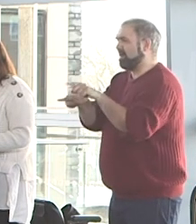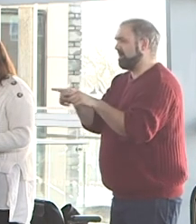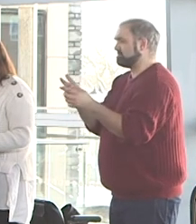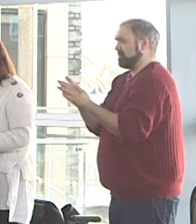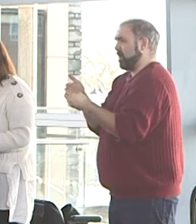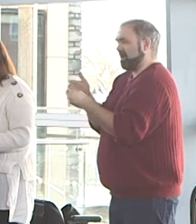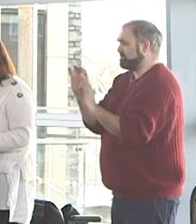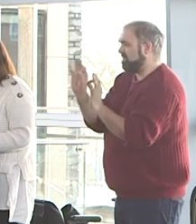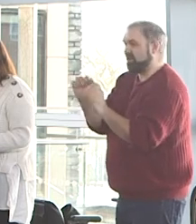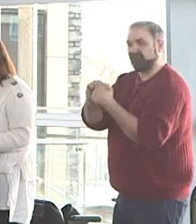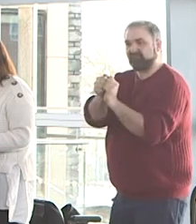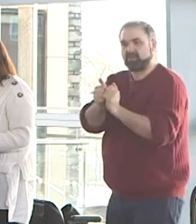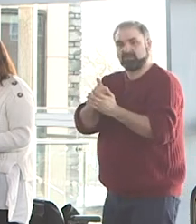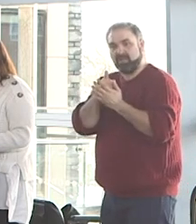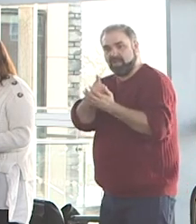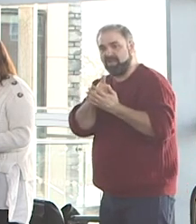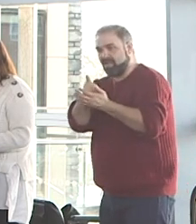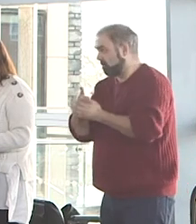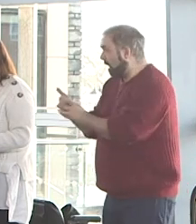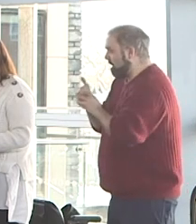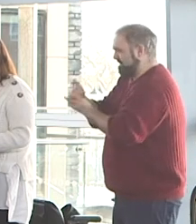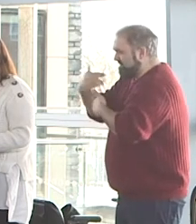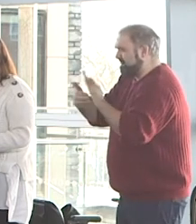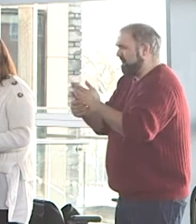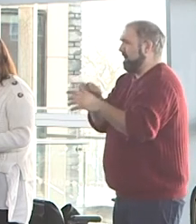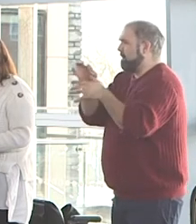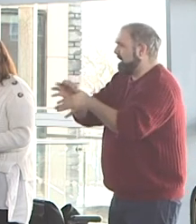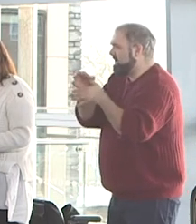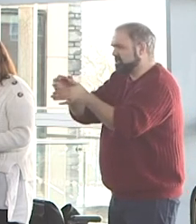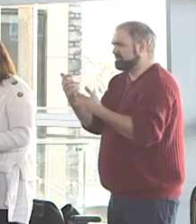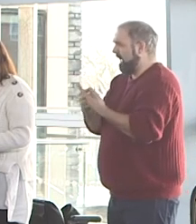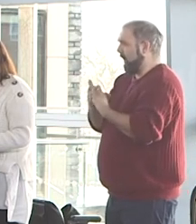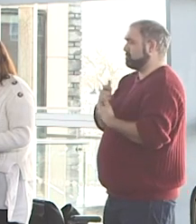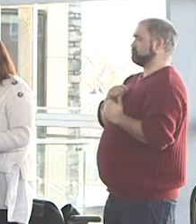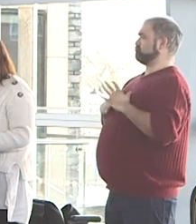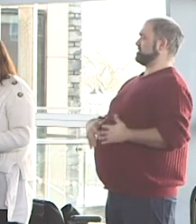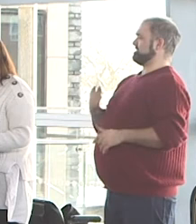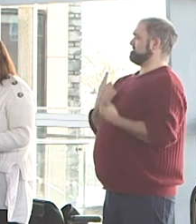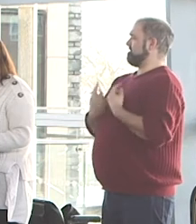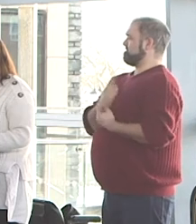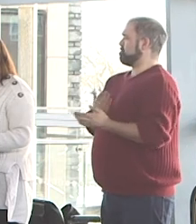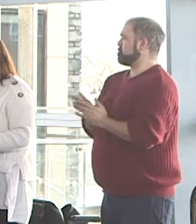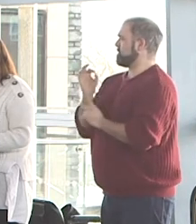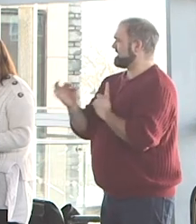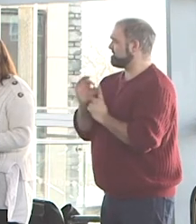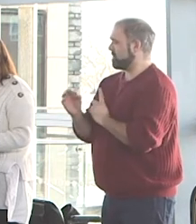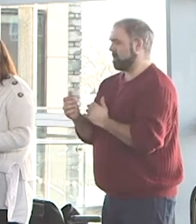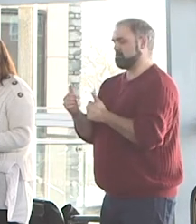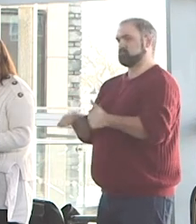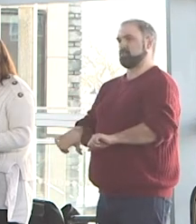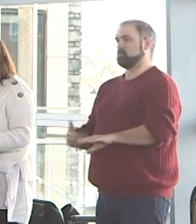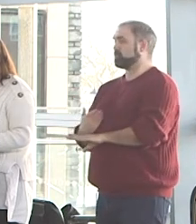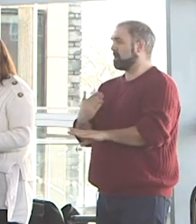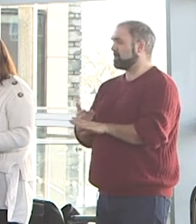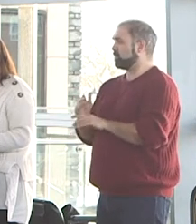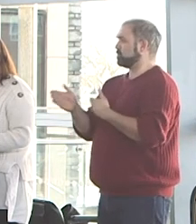showing me how to fill out application forms, how to present myself in the interviews. Still, it took me a long time to get this job. So